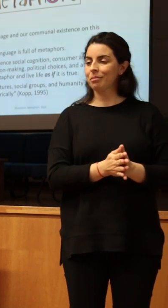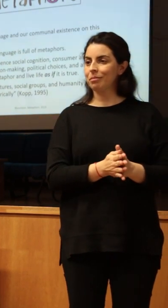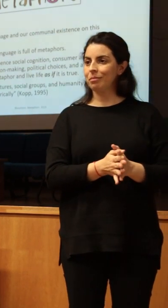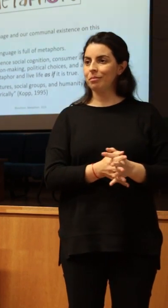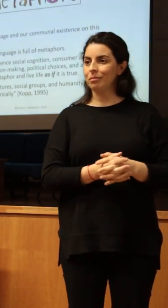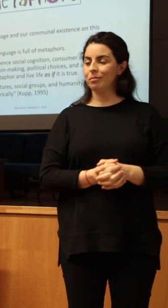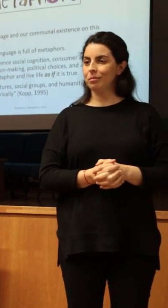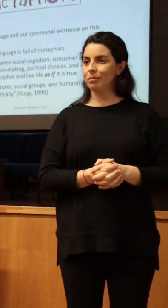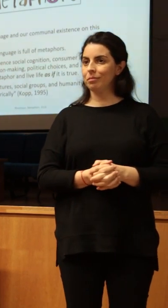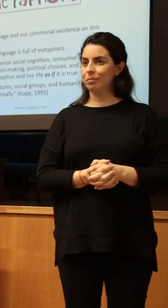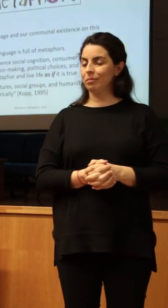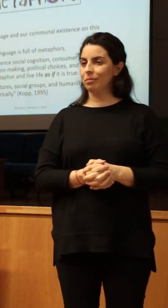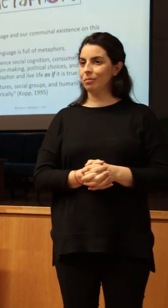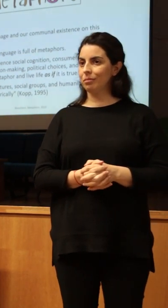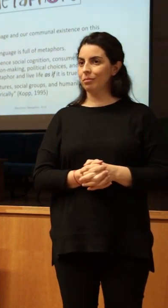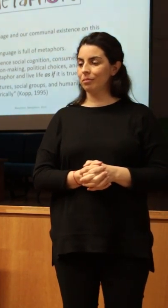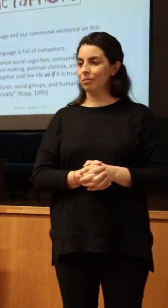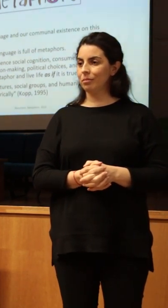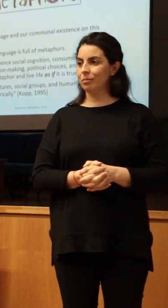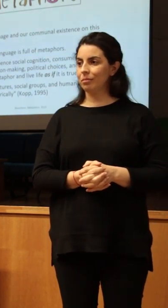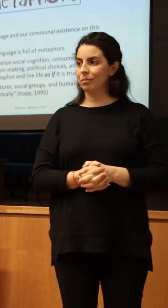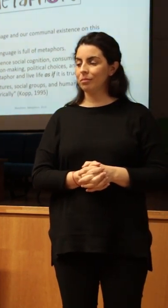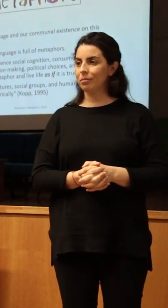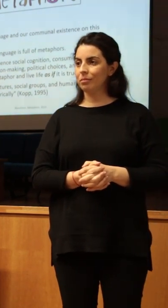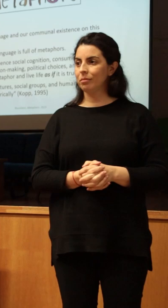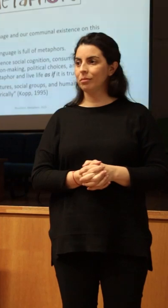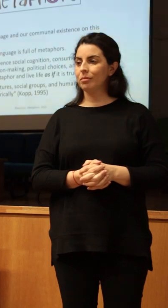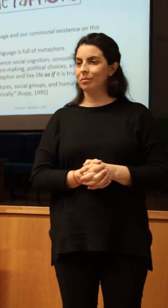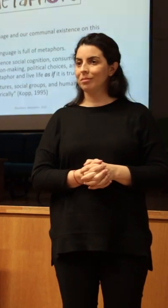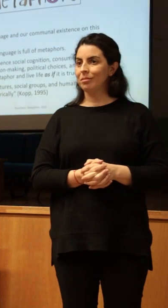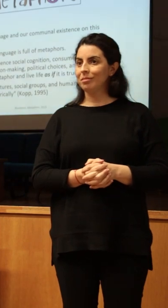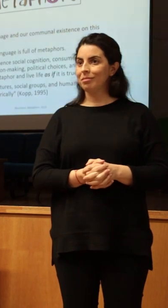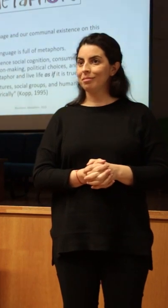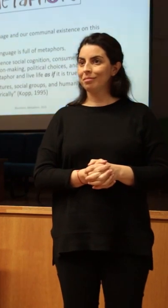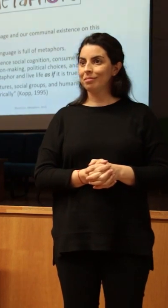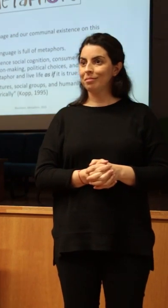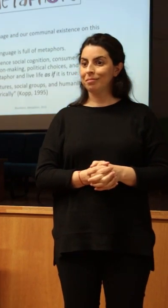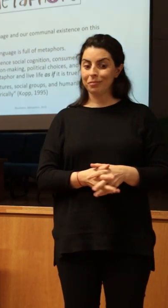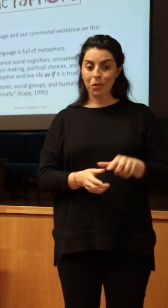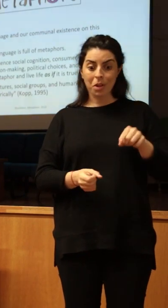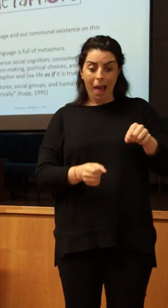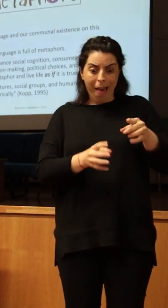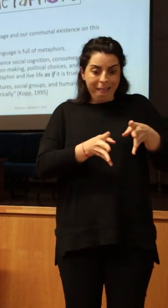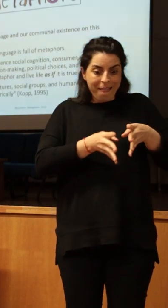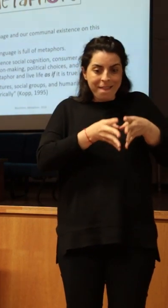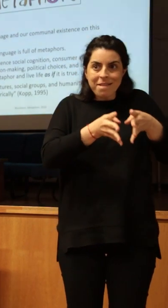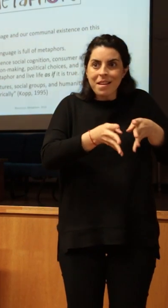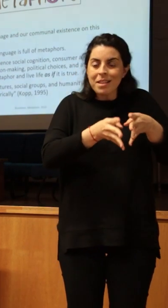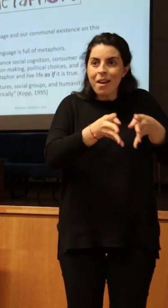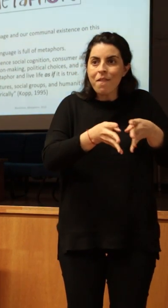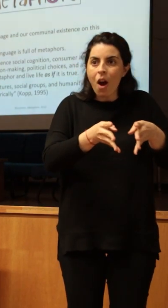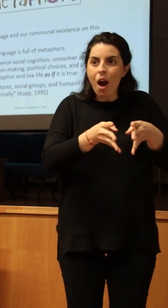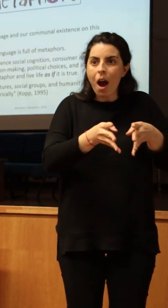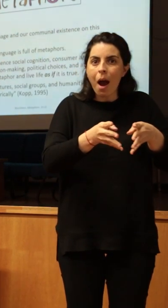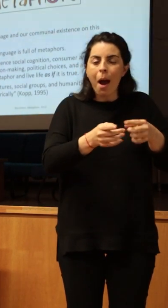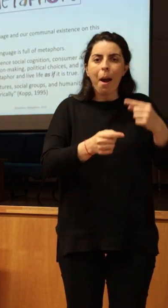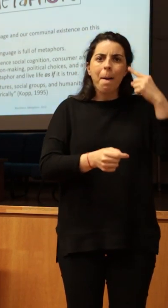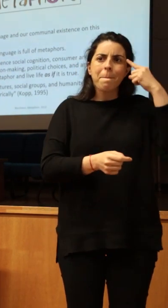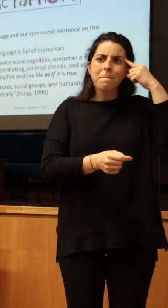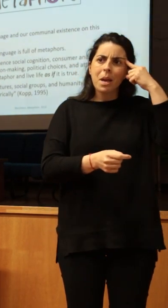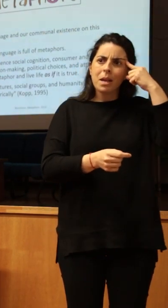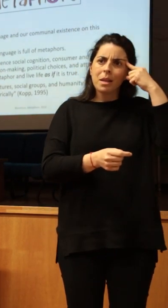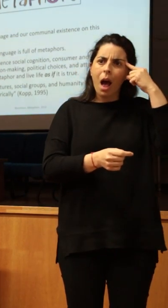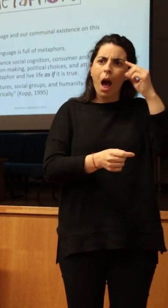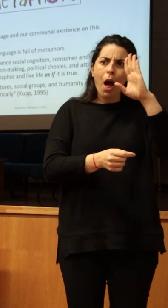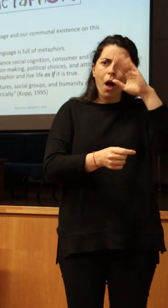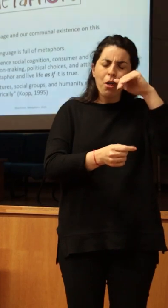too small. The what is too small? The font, the letters are too small. Y de pronto el desafío se vuelve, bueno, que la letra se vuelve muy pequeña para